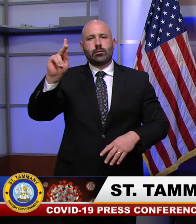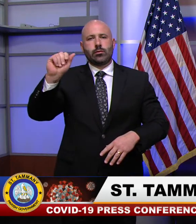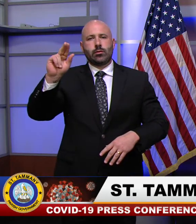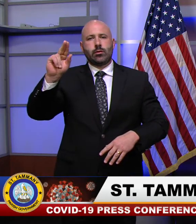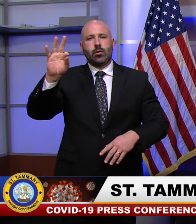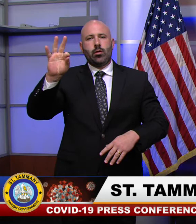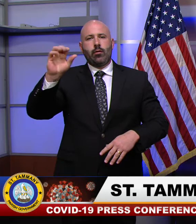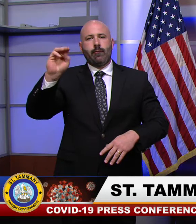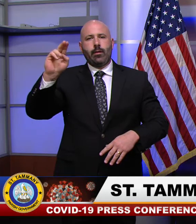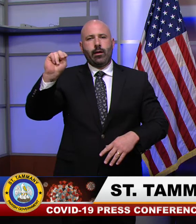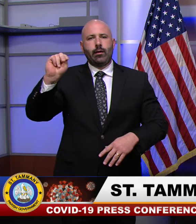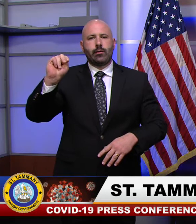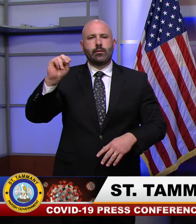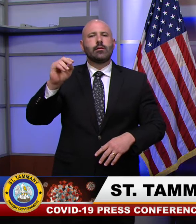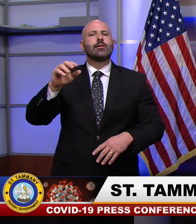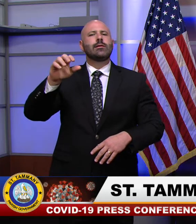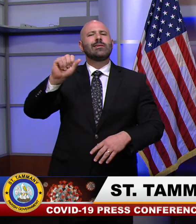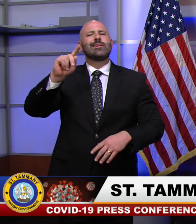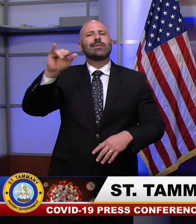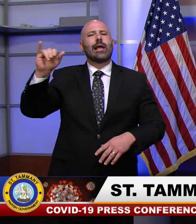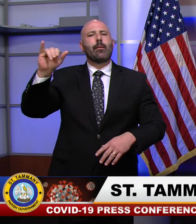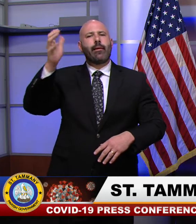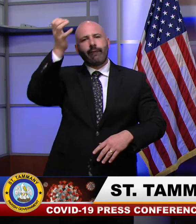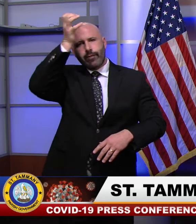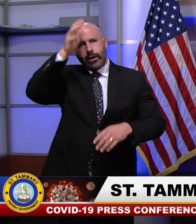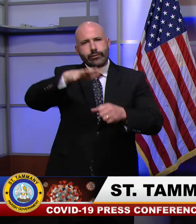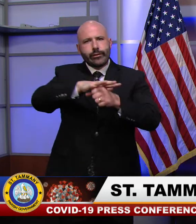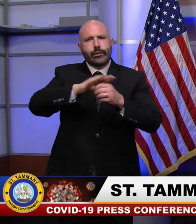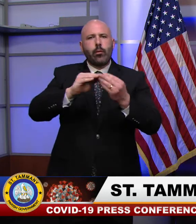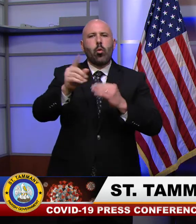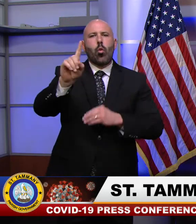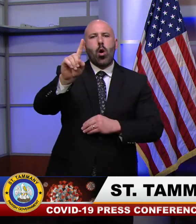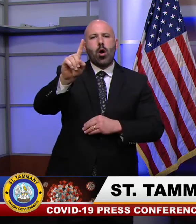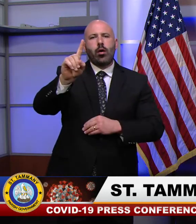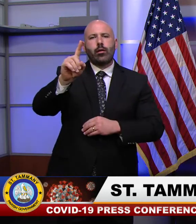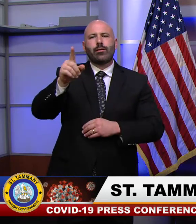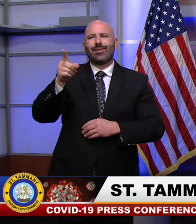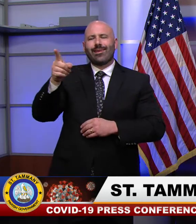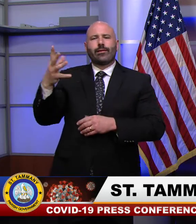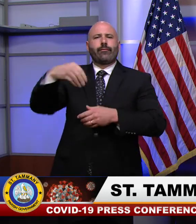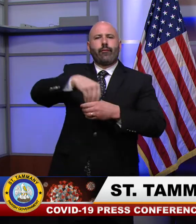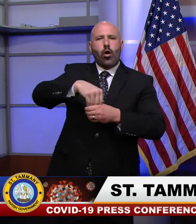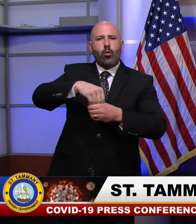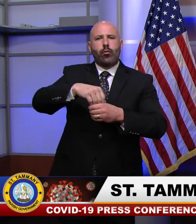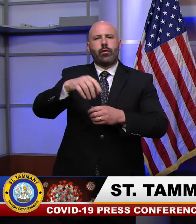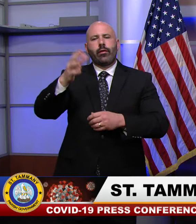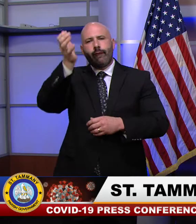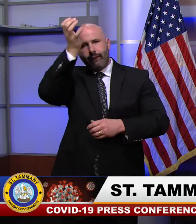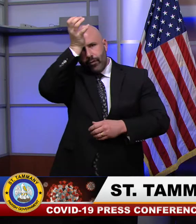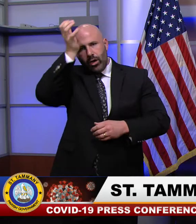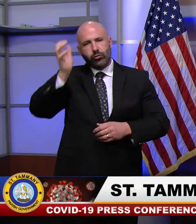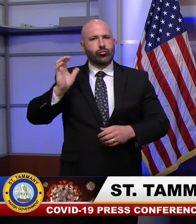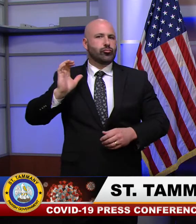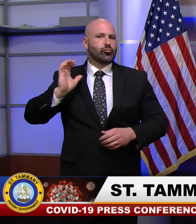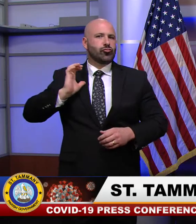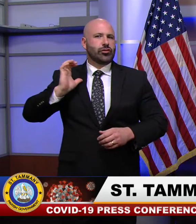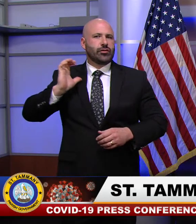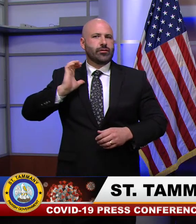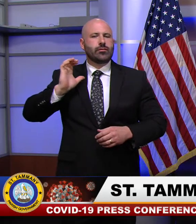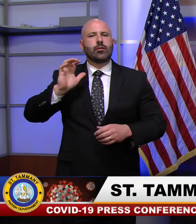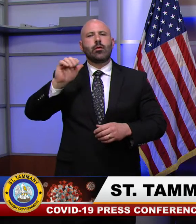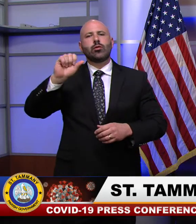Protection District number 1, on behalf of the St. Tammany Parish Fire Chiefs Association, which represents